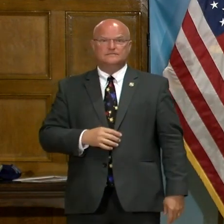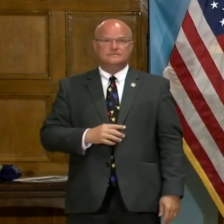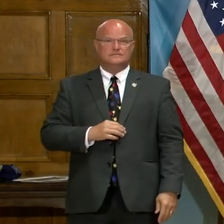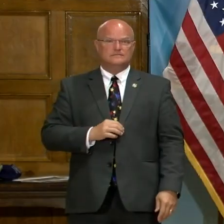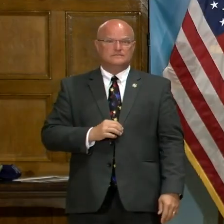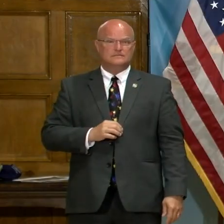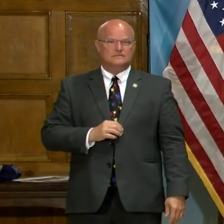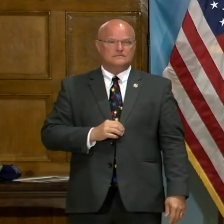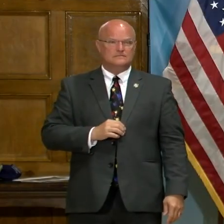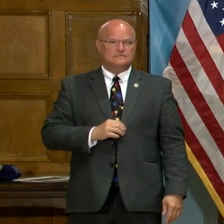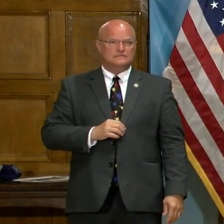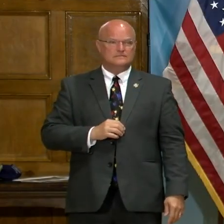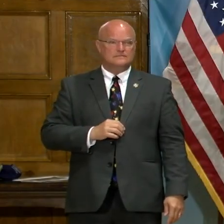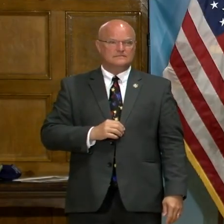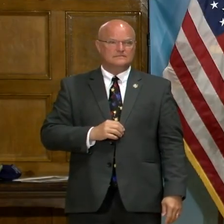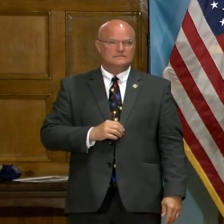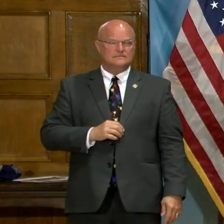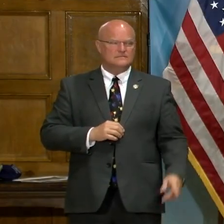where